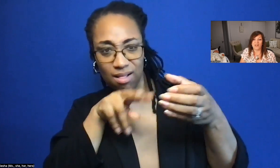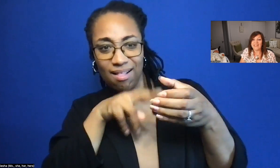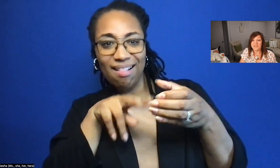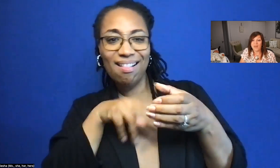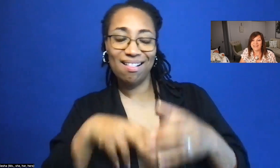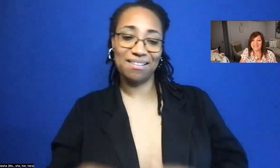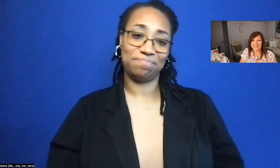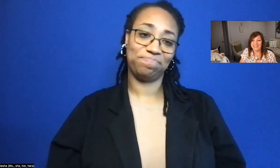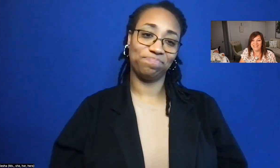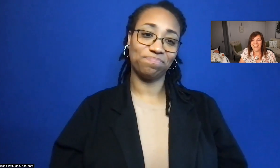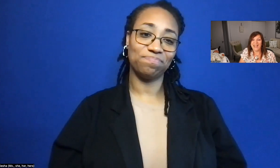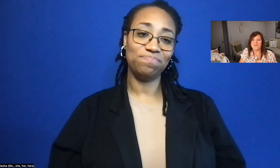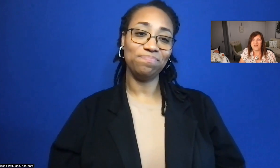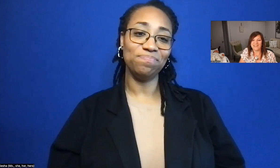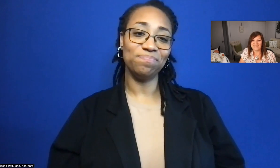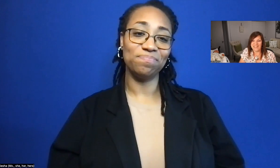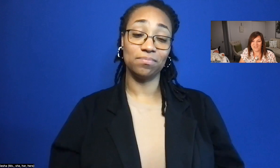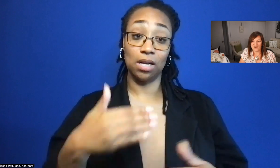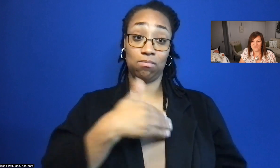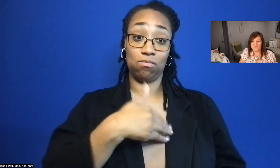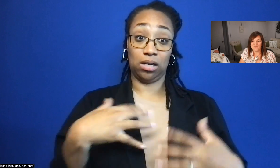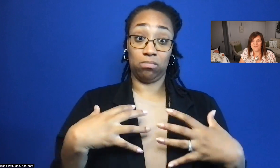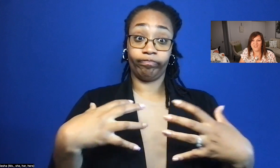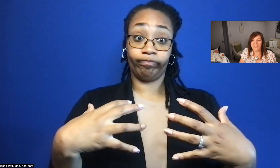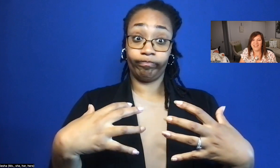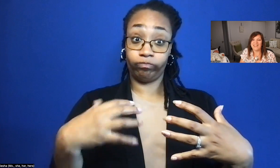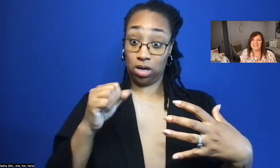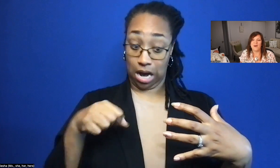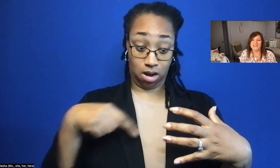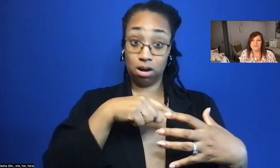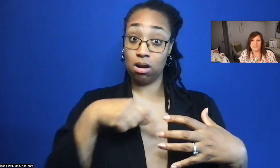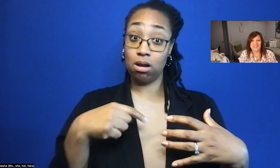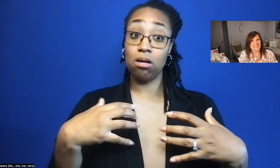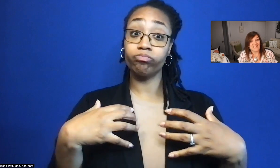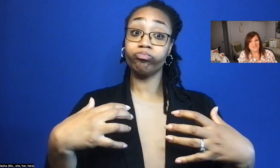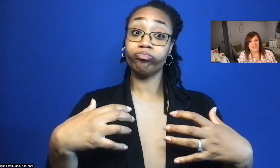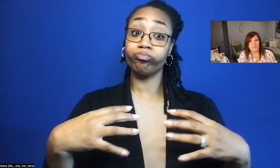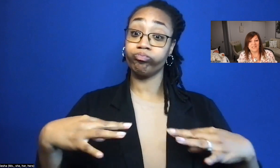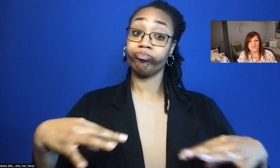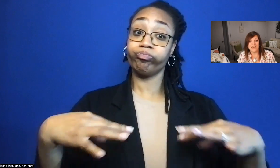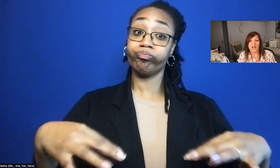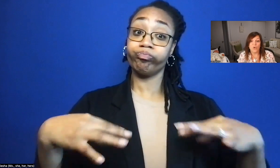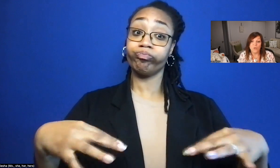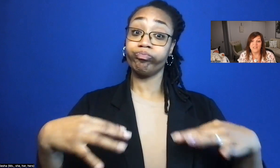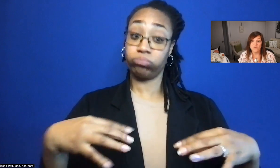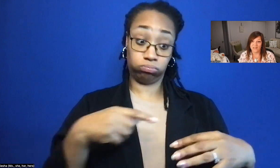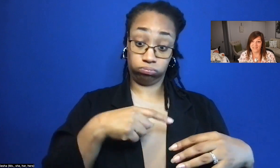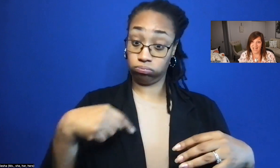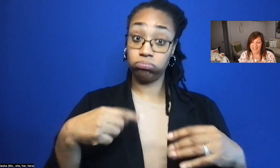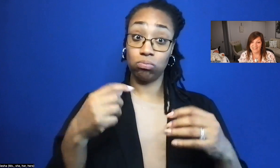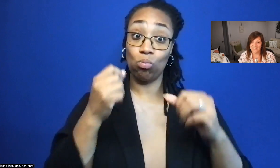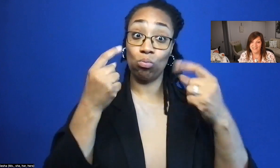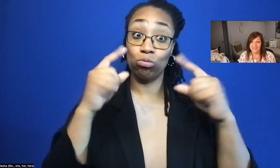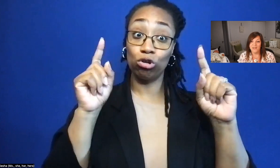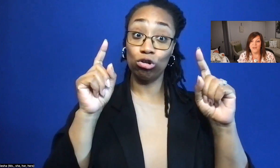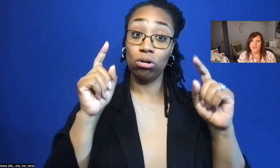work independently as well as together. It is possible to successfully breastfeed on only one